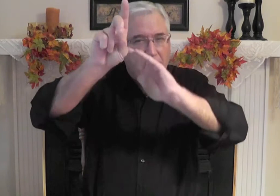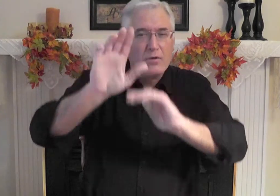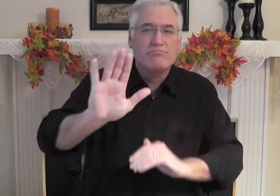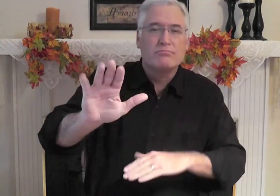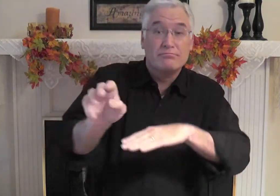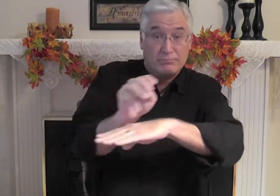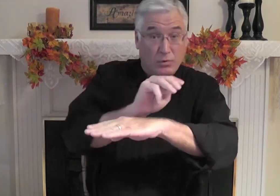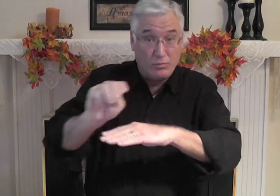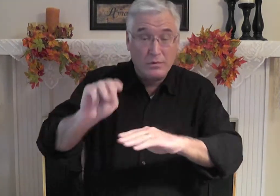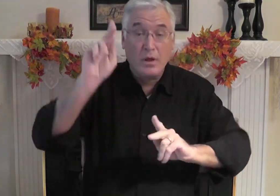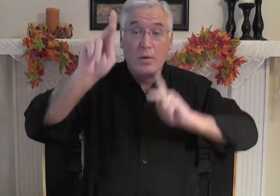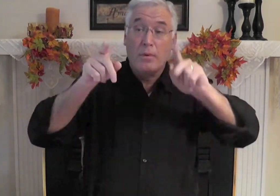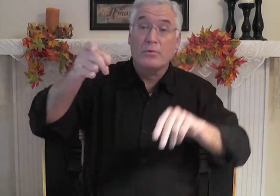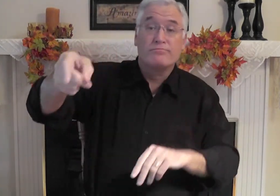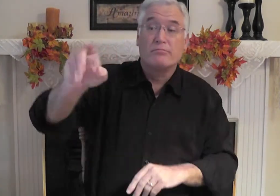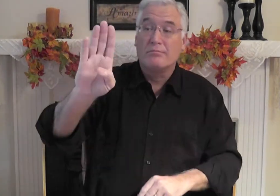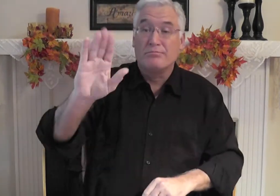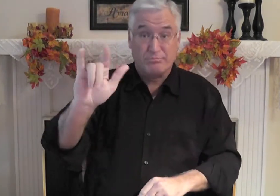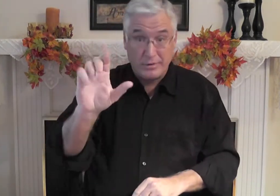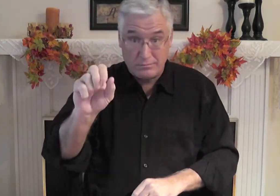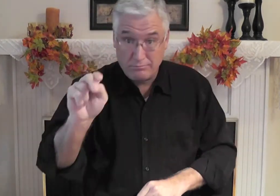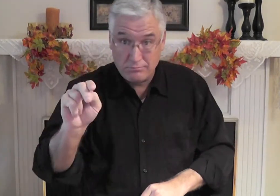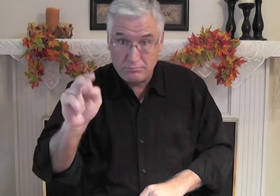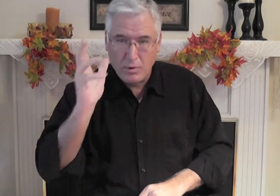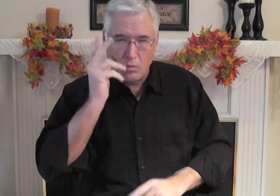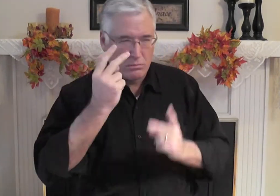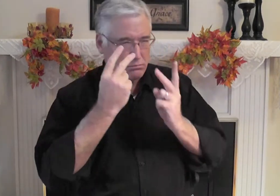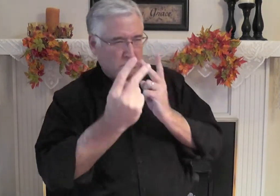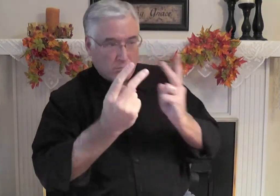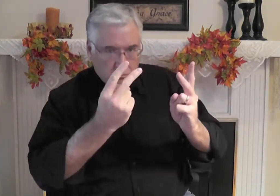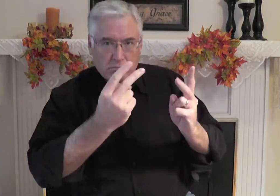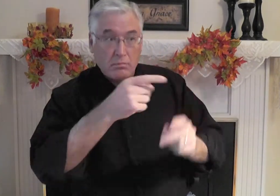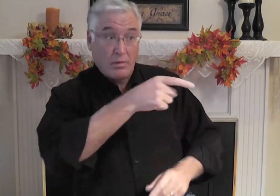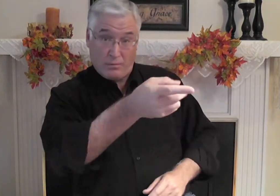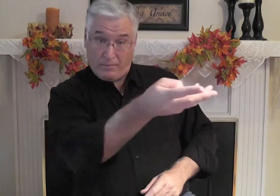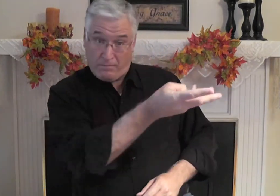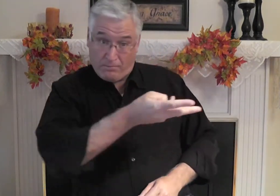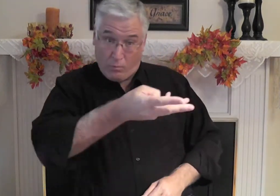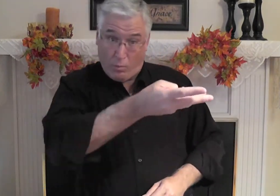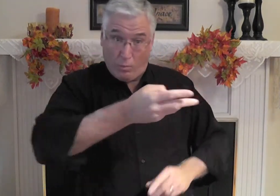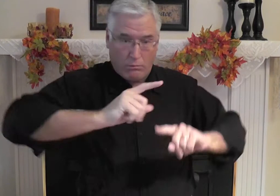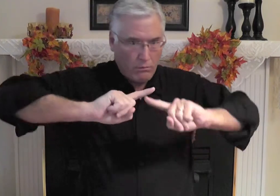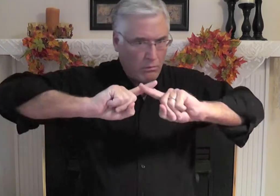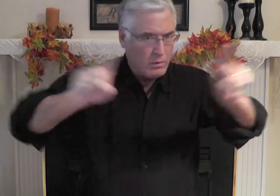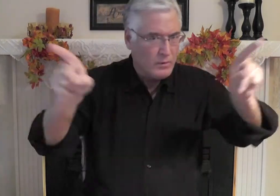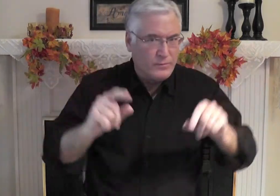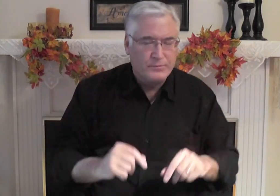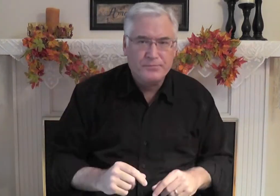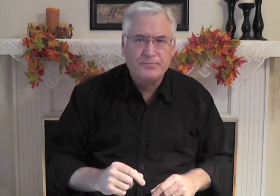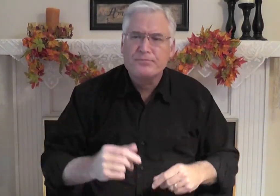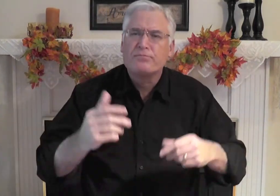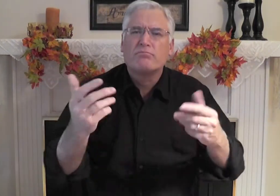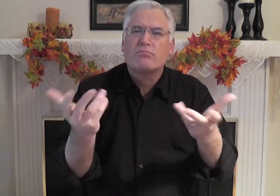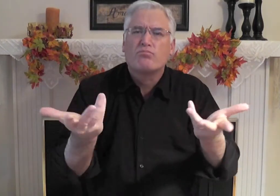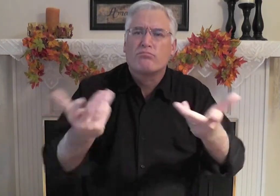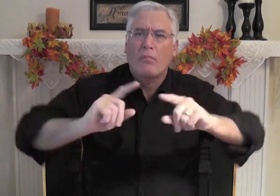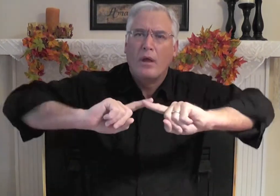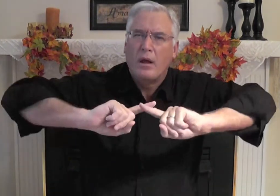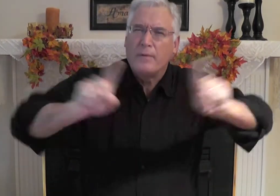Throughout Daniel's ministry, the people of Babylon, they would see that these 4 men were very different. And